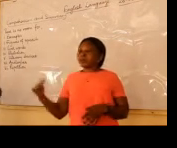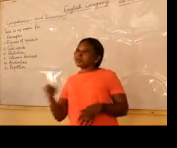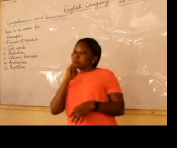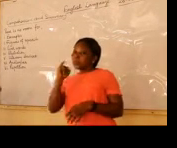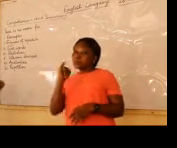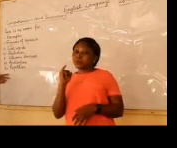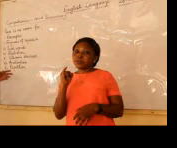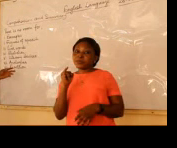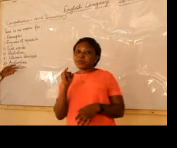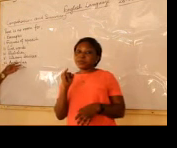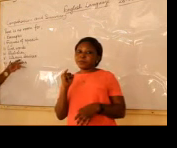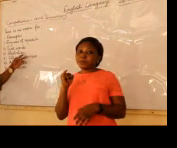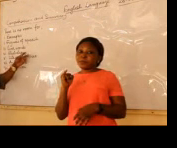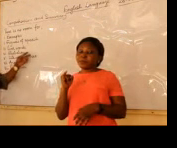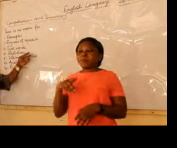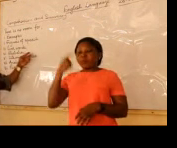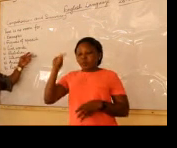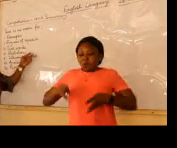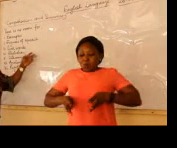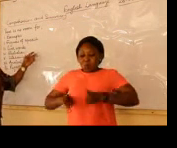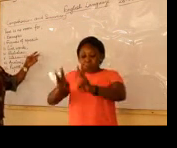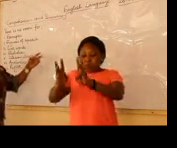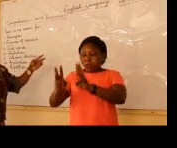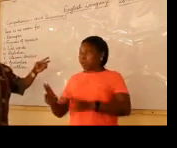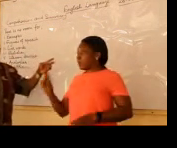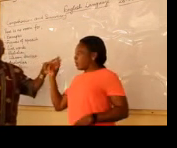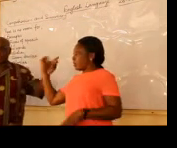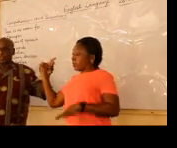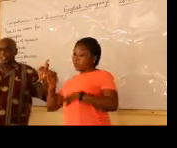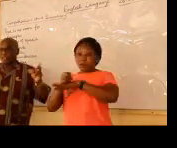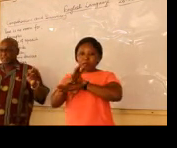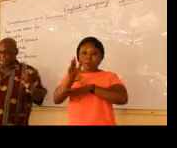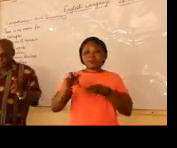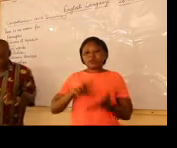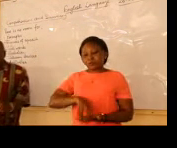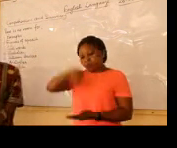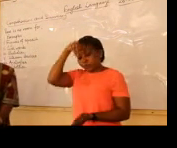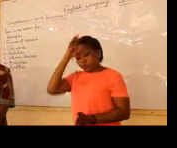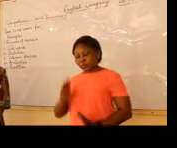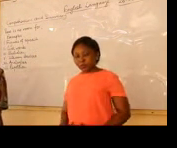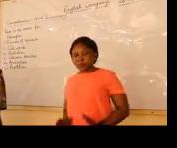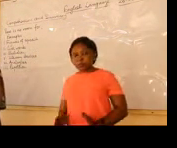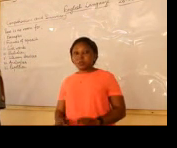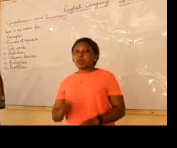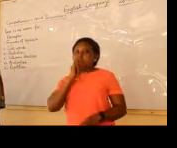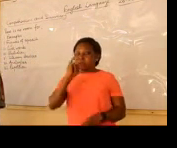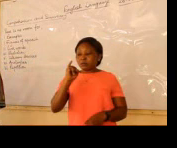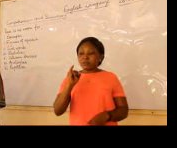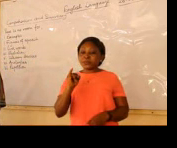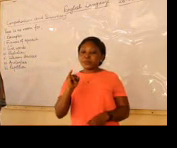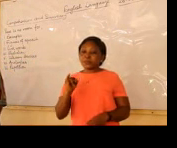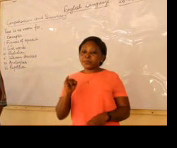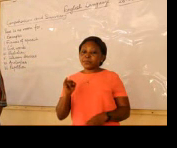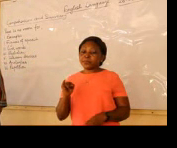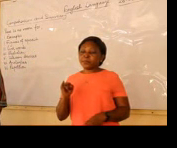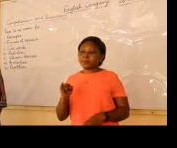this. The way I advise students is,